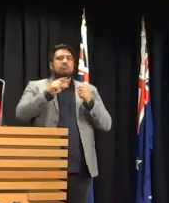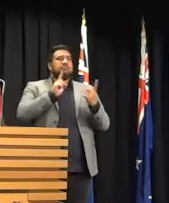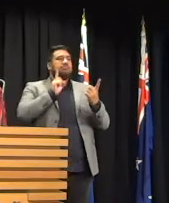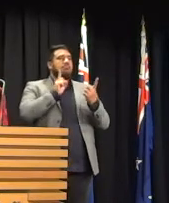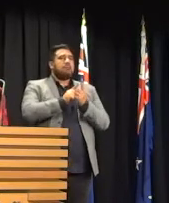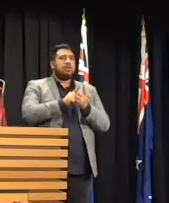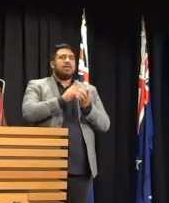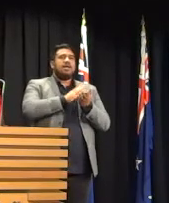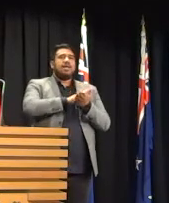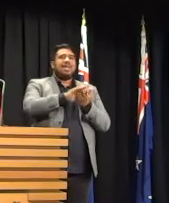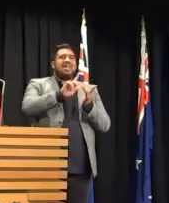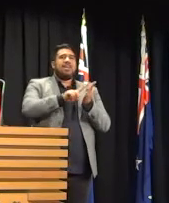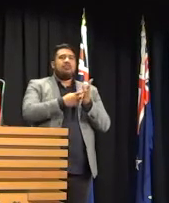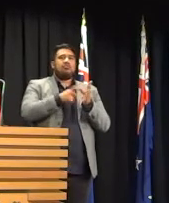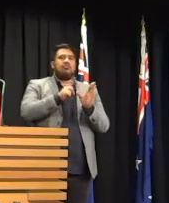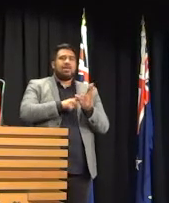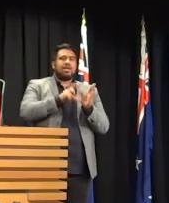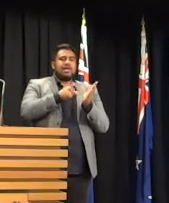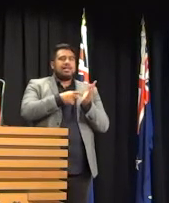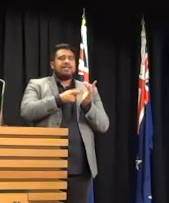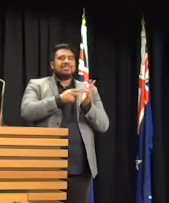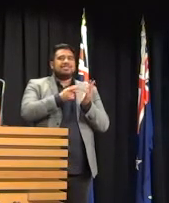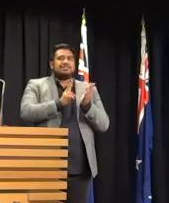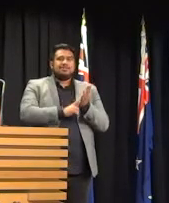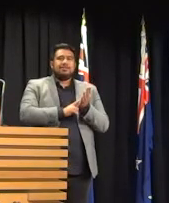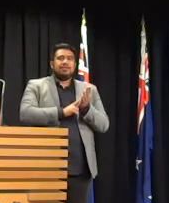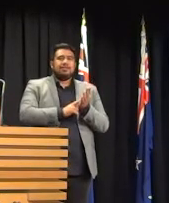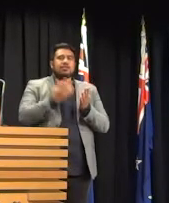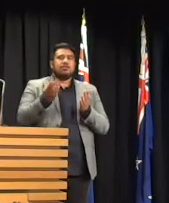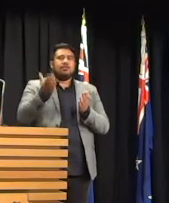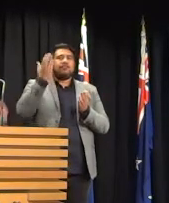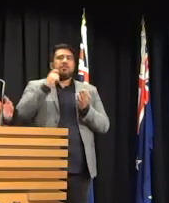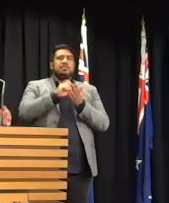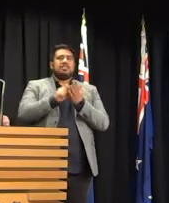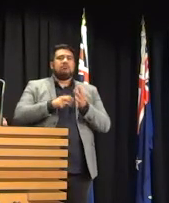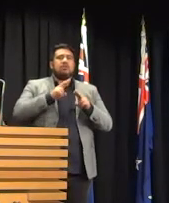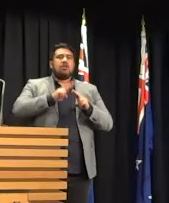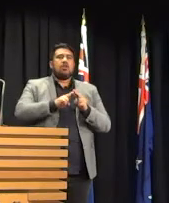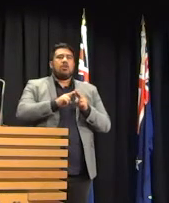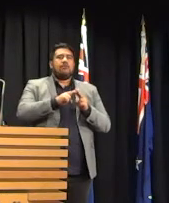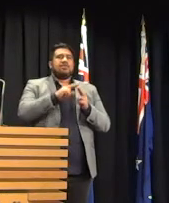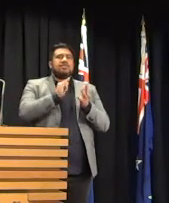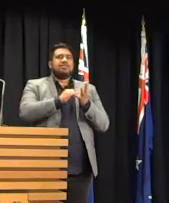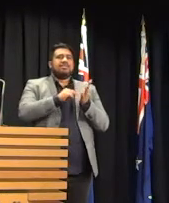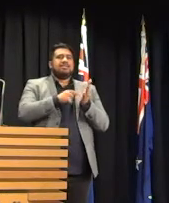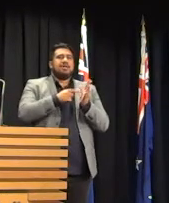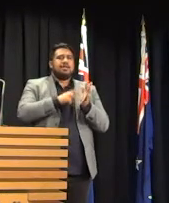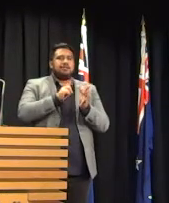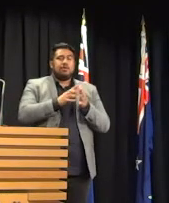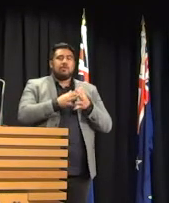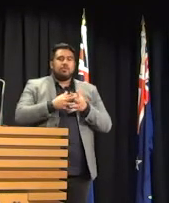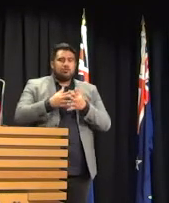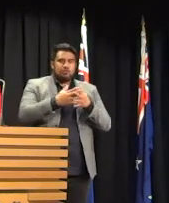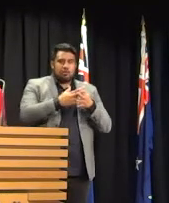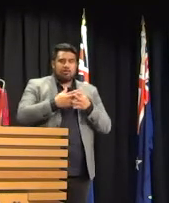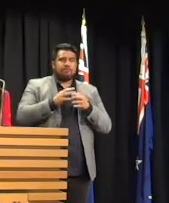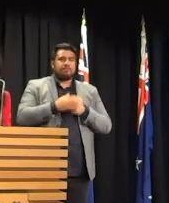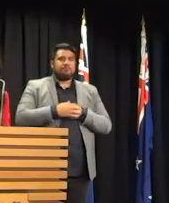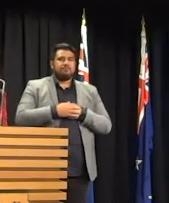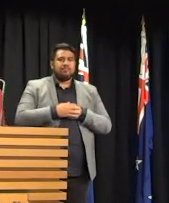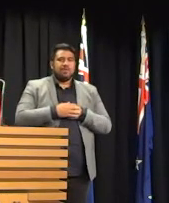US Secretary of State, Hillary Clinton. And I'll forewarn you, I'm unlikely to go into the detail